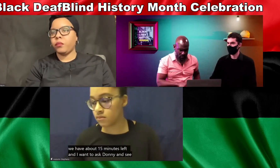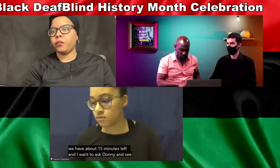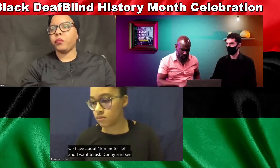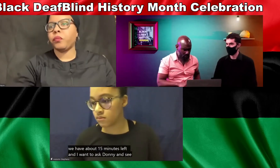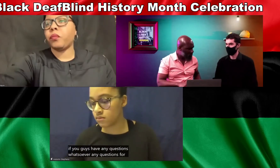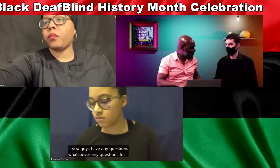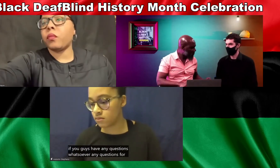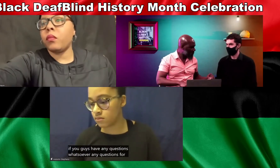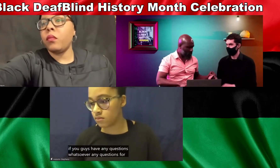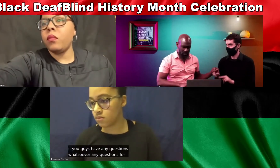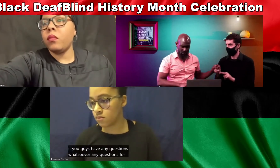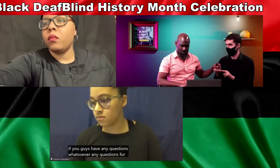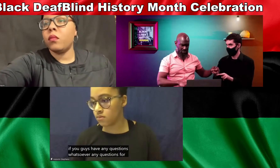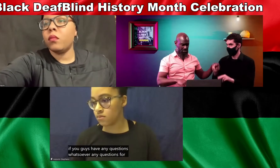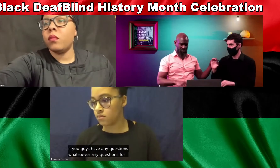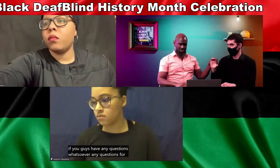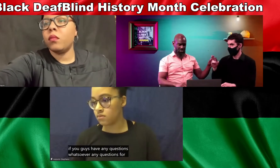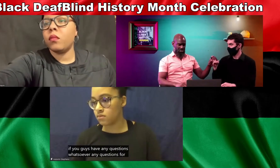for Ashley?